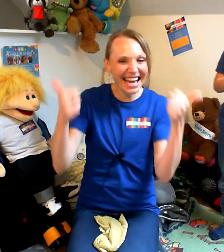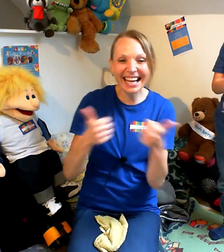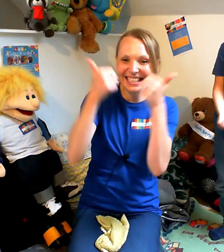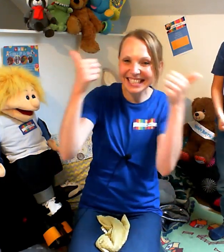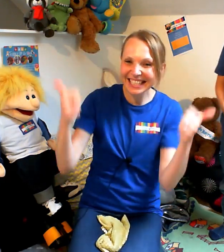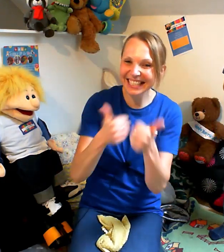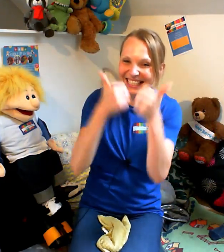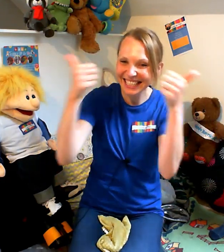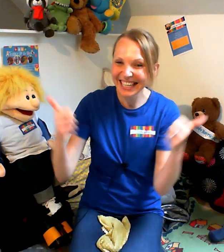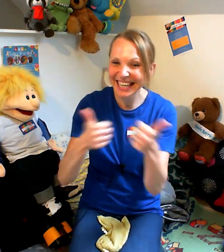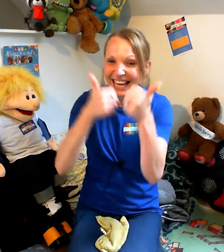It's the end.